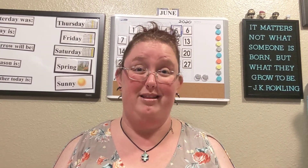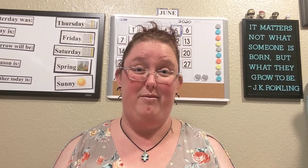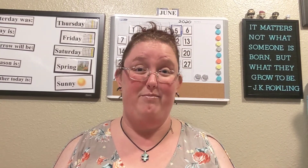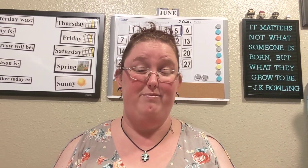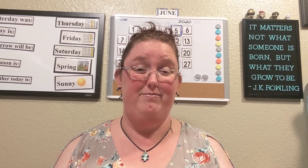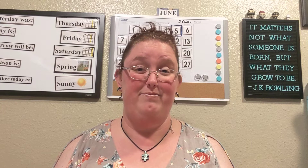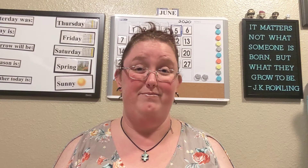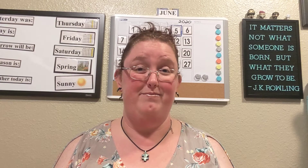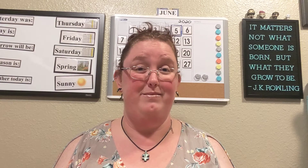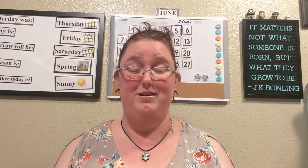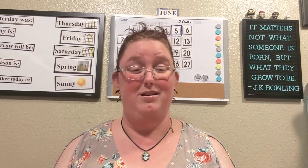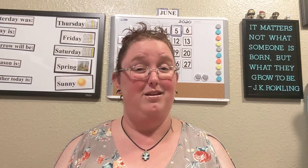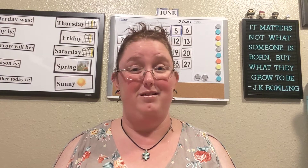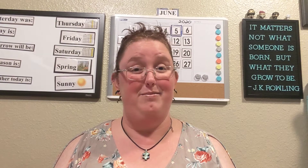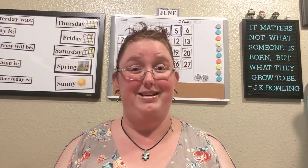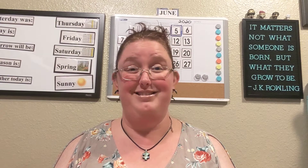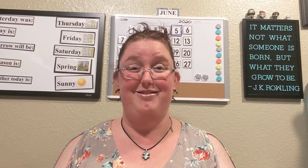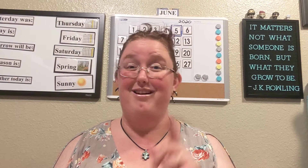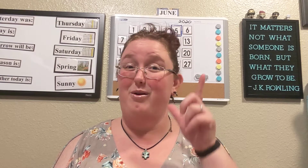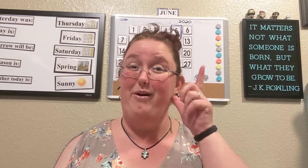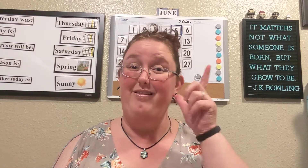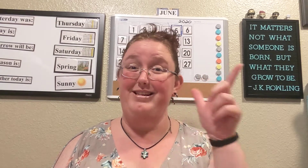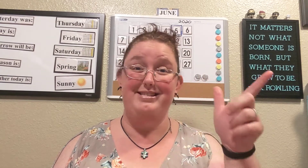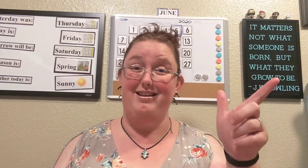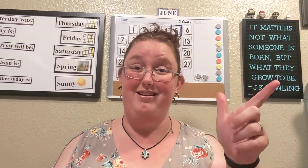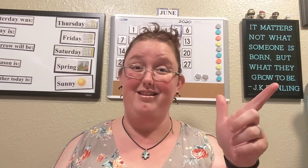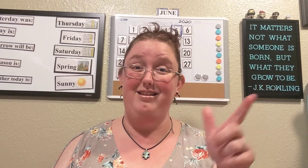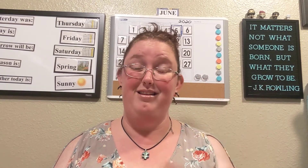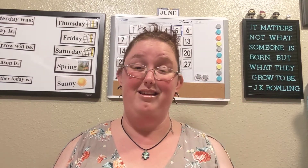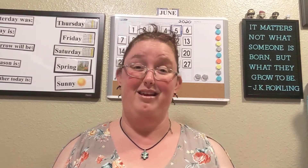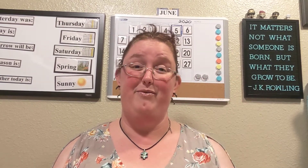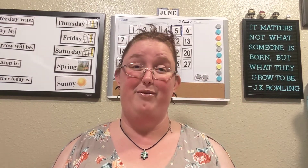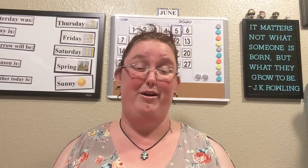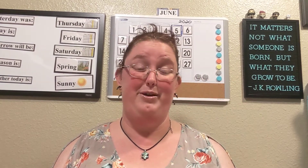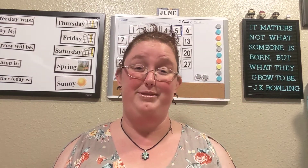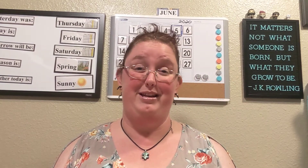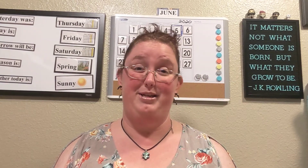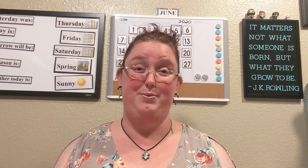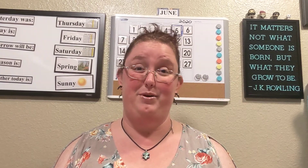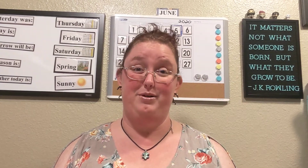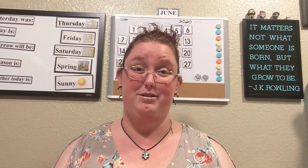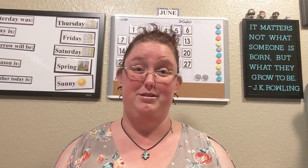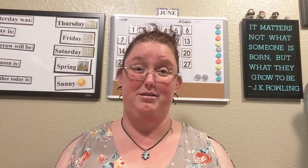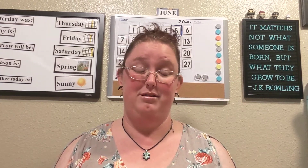them. Because they're not going to want to listen if we're not using nice words.